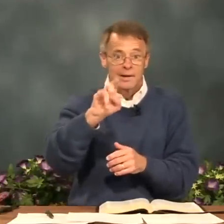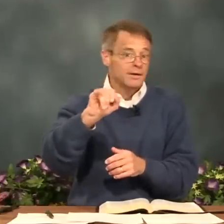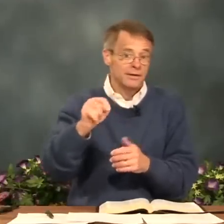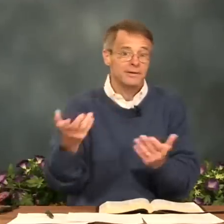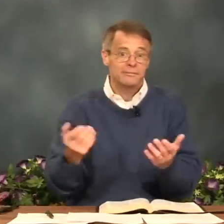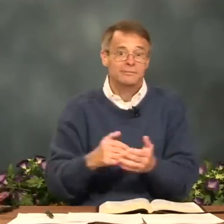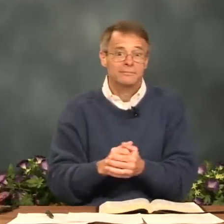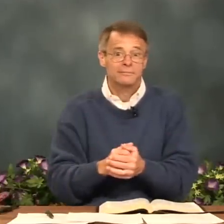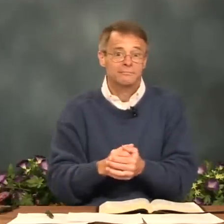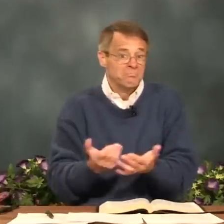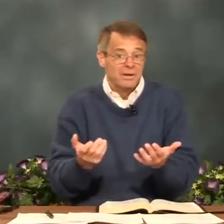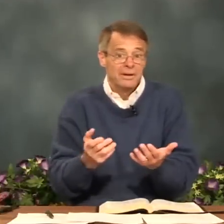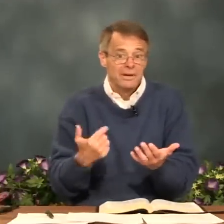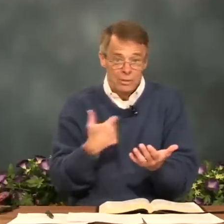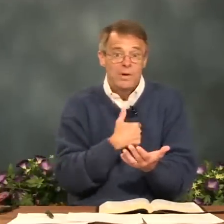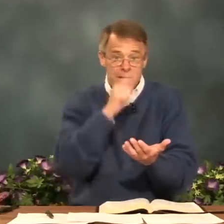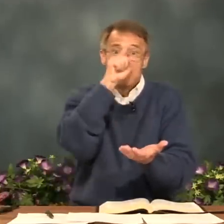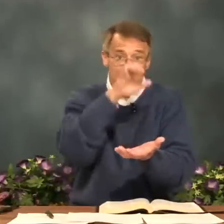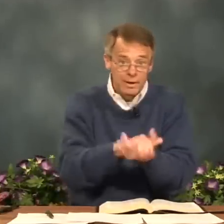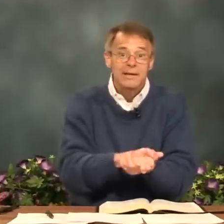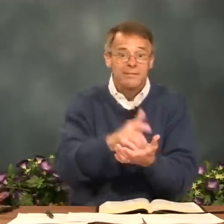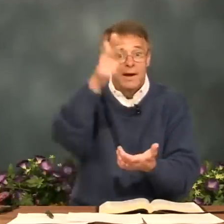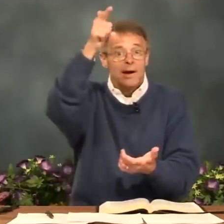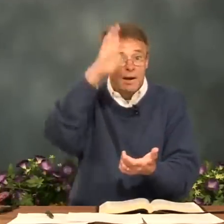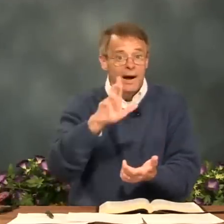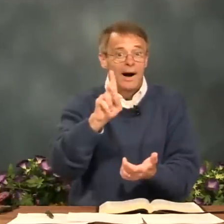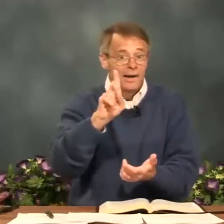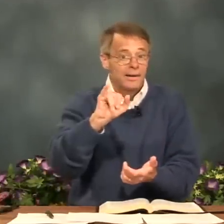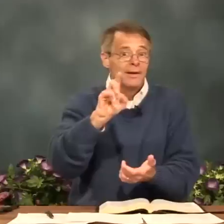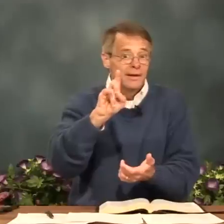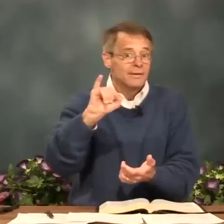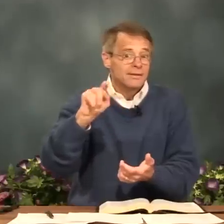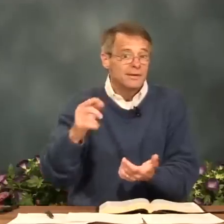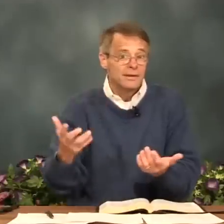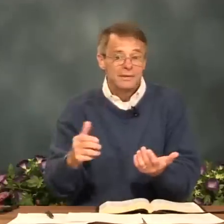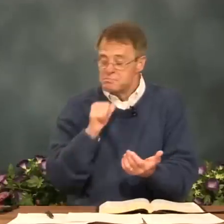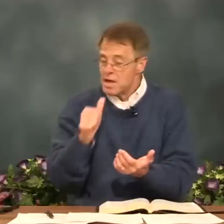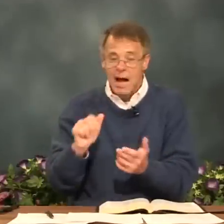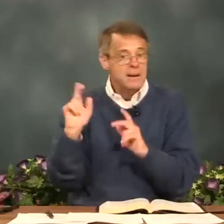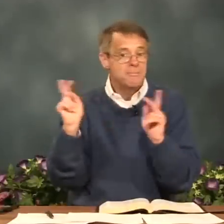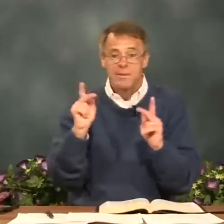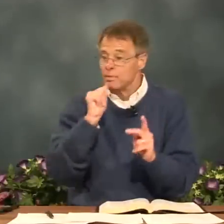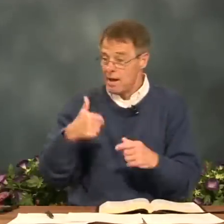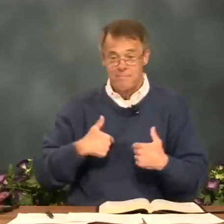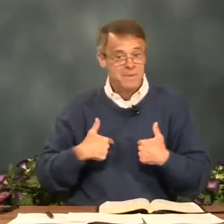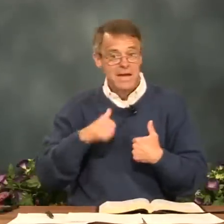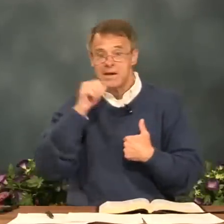God did it. And we believe God did it. Not people, not me, not